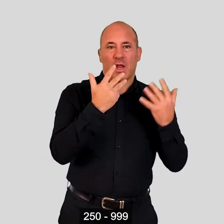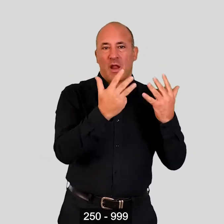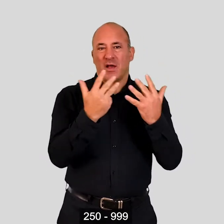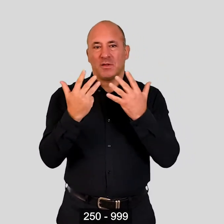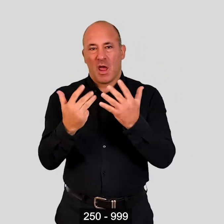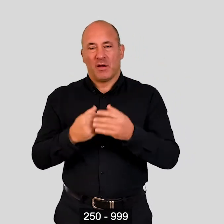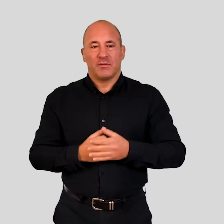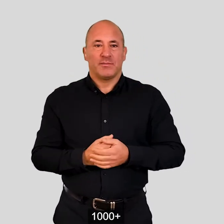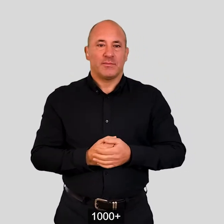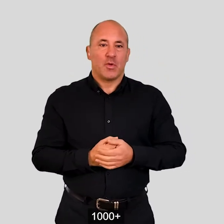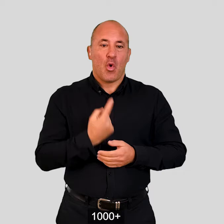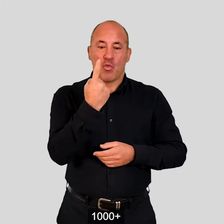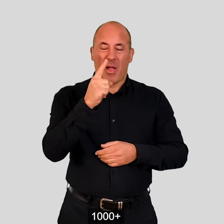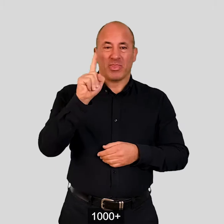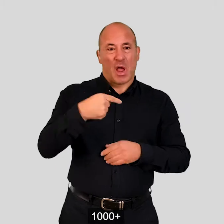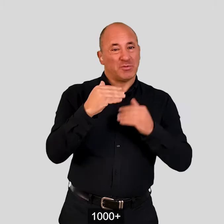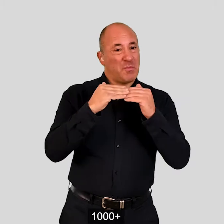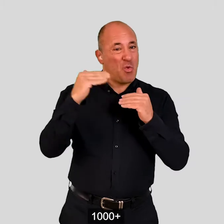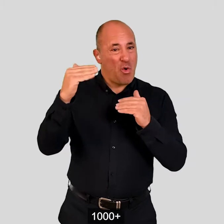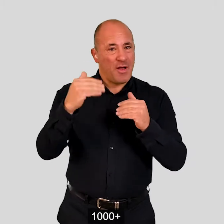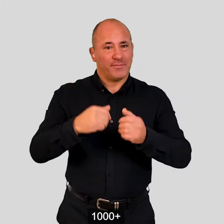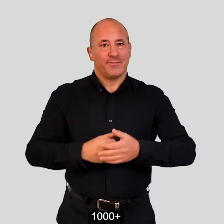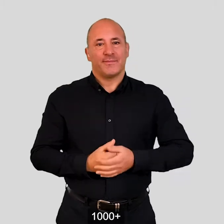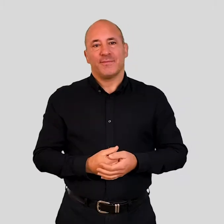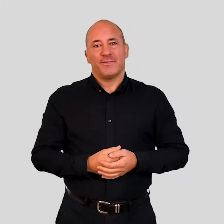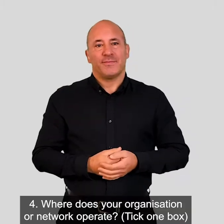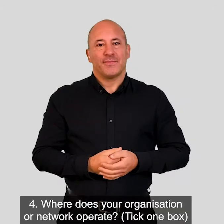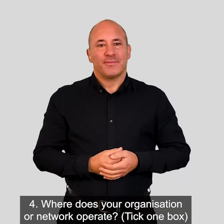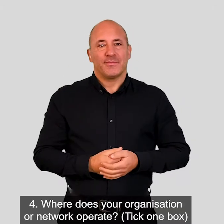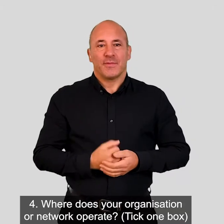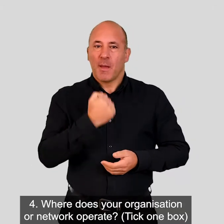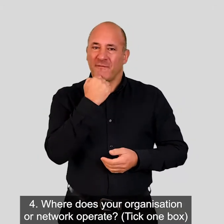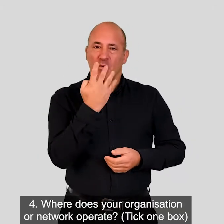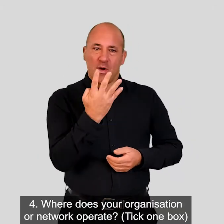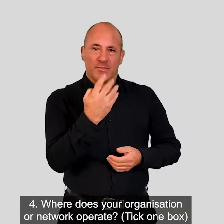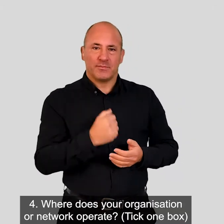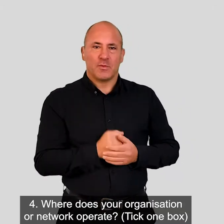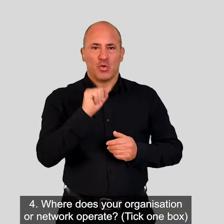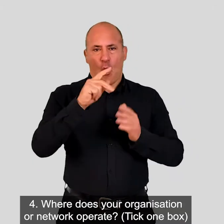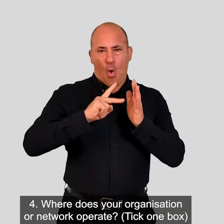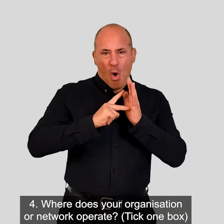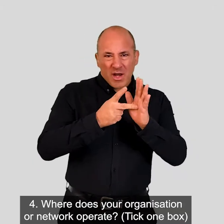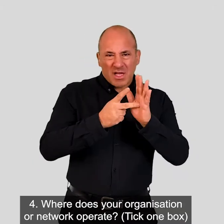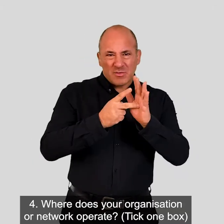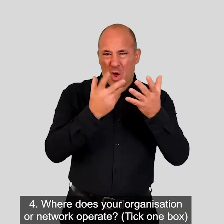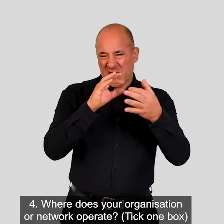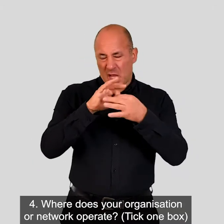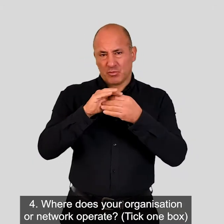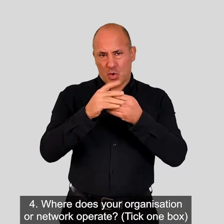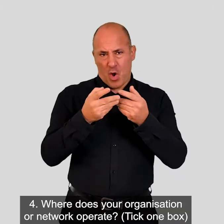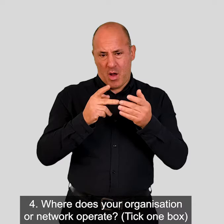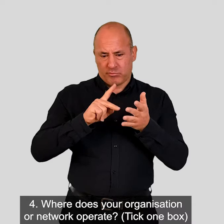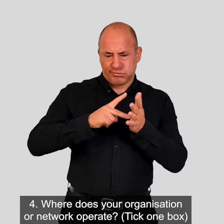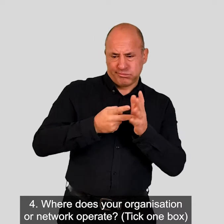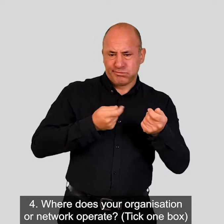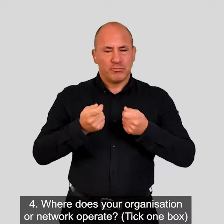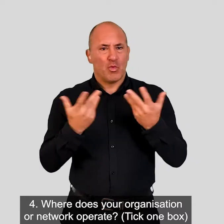999, 1,000 plus. 4. Where does your organization or network operate? Tick